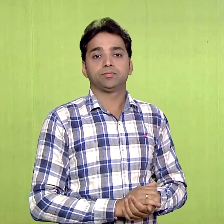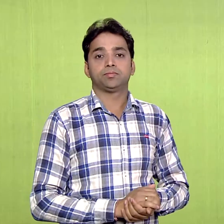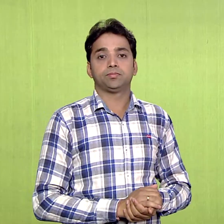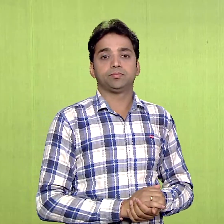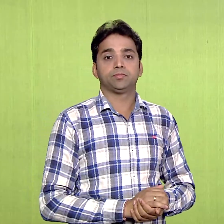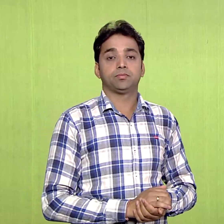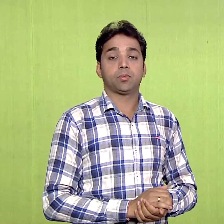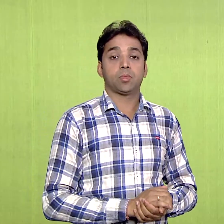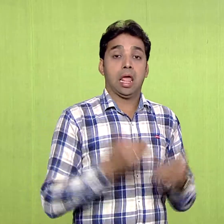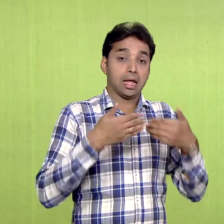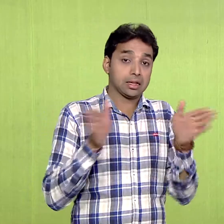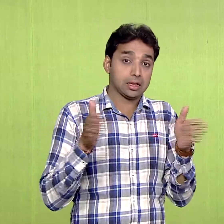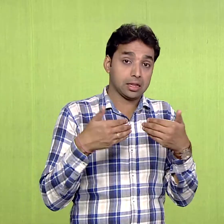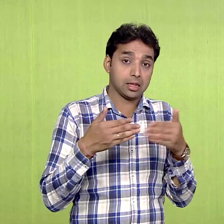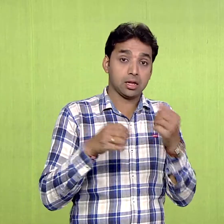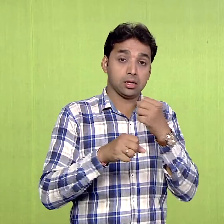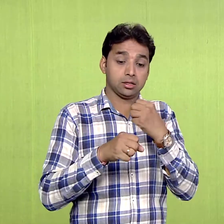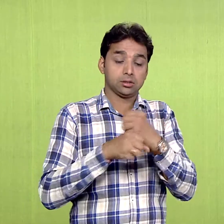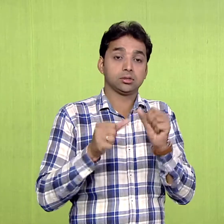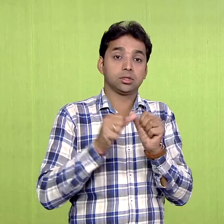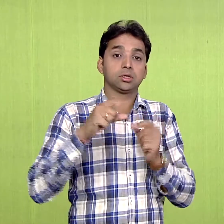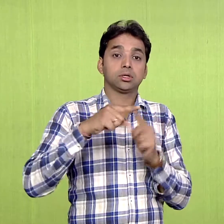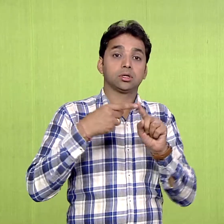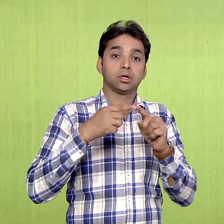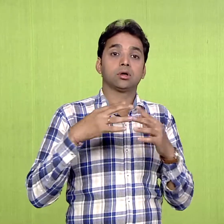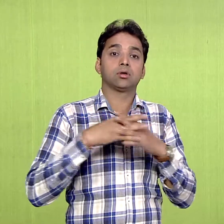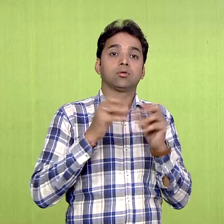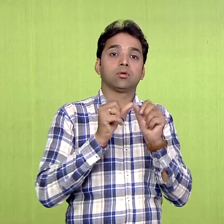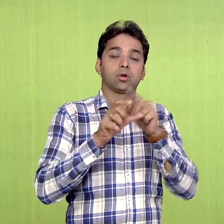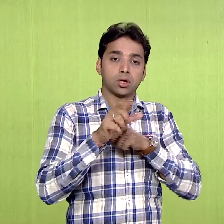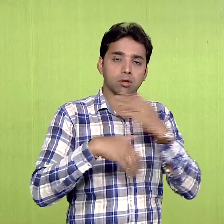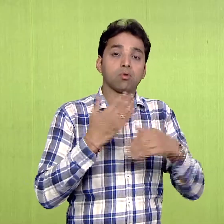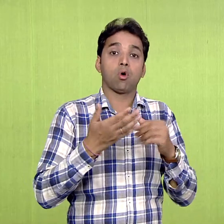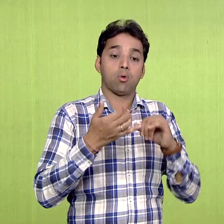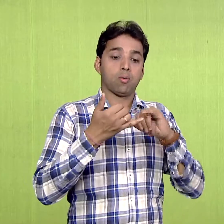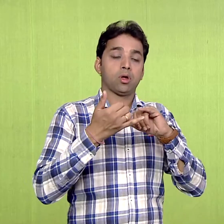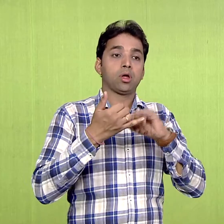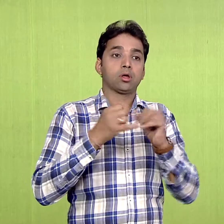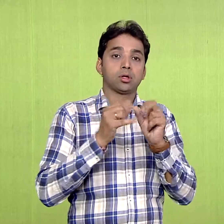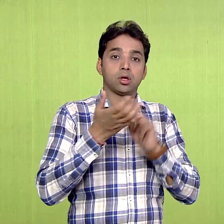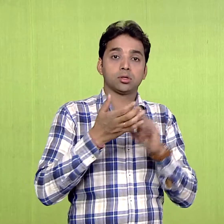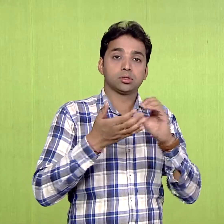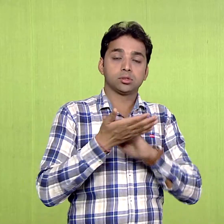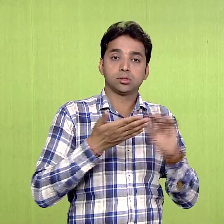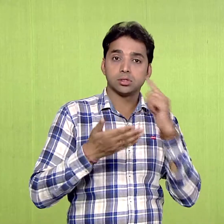The gateways of the Sanchi stupa with the beautiful sculpture depicting scenes from